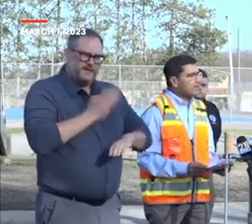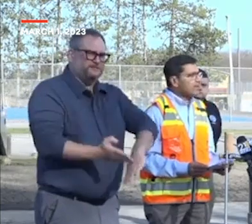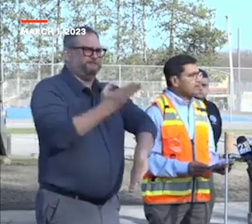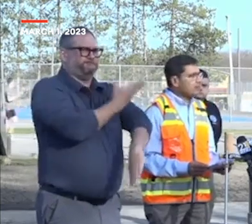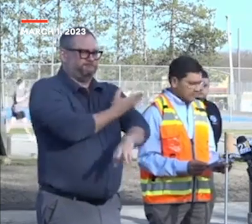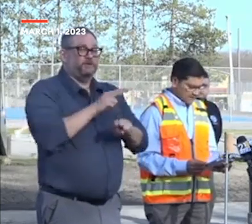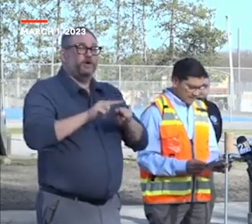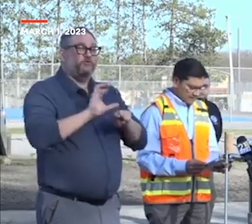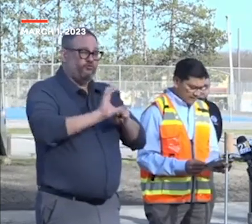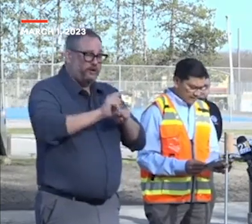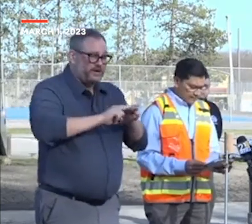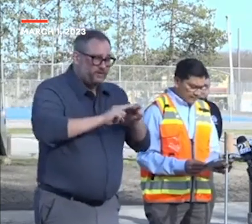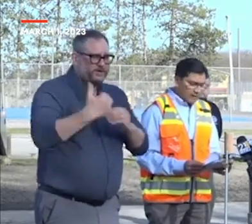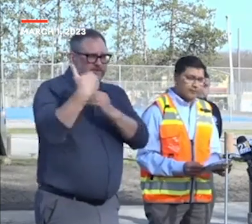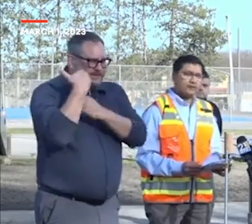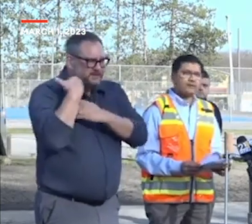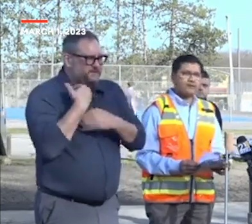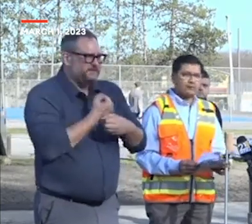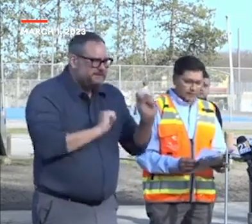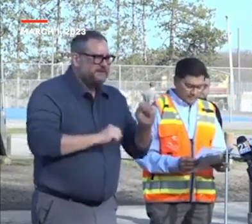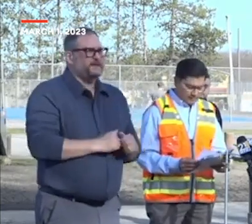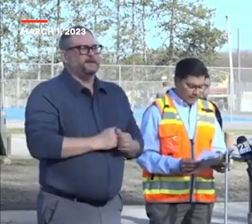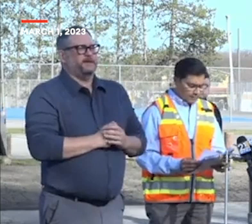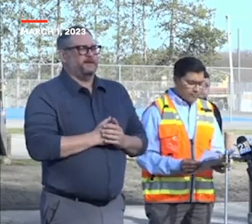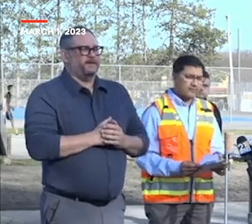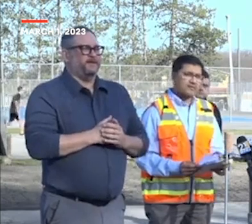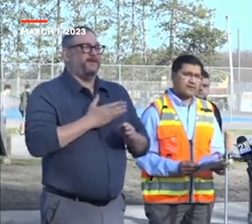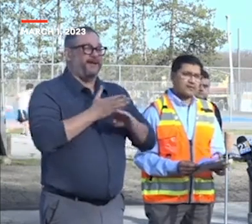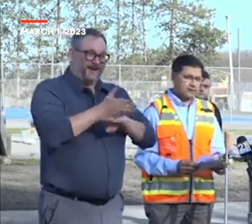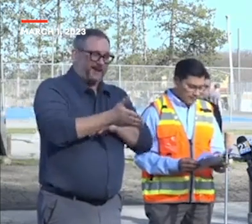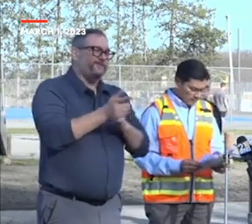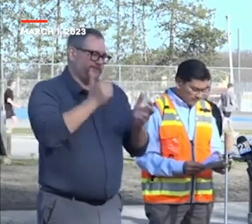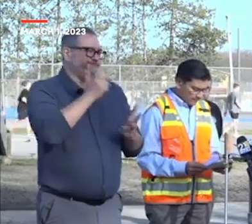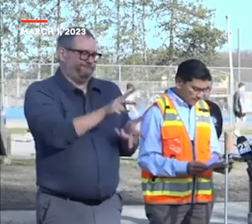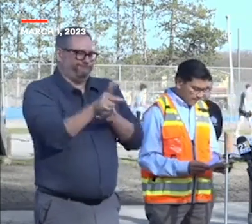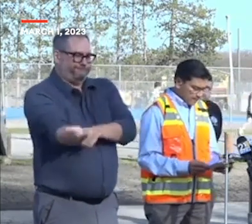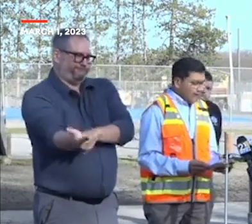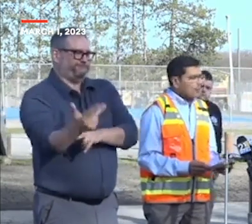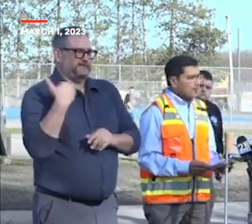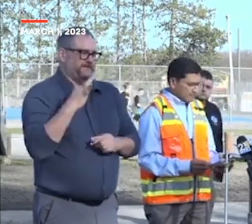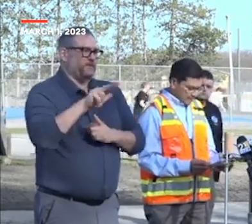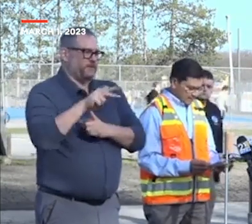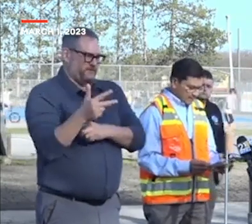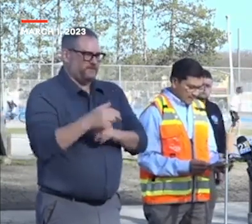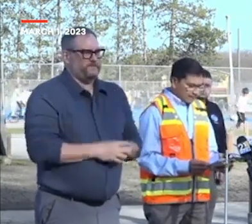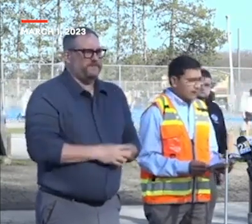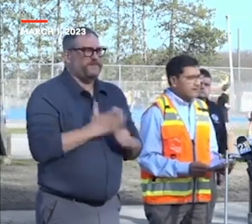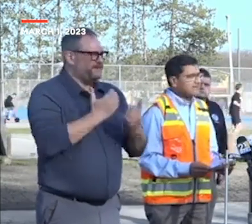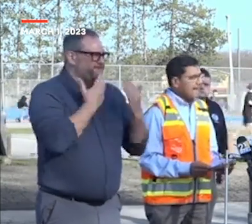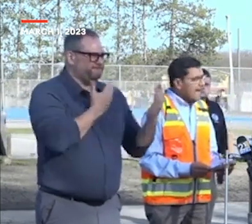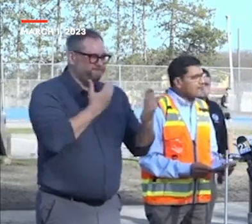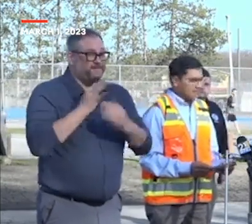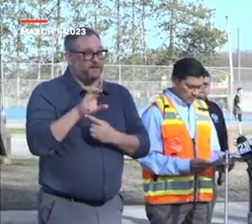accountability and improve safety following the February 3rd Norfolk Southern derailment. I want to thank the